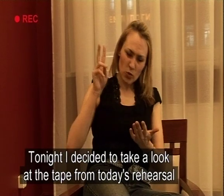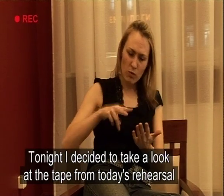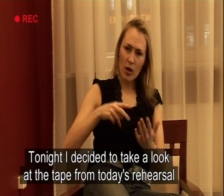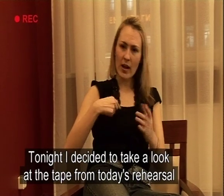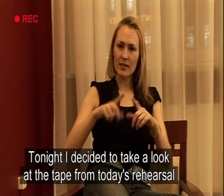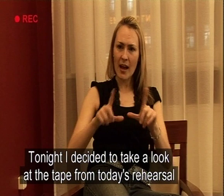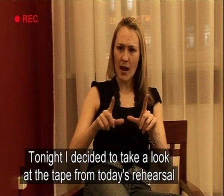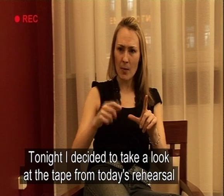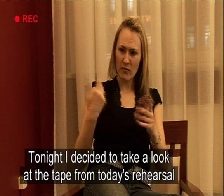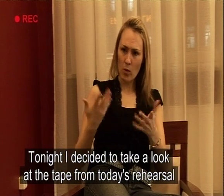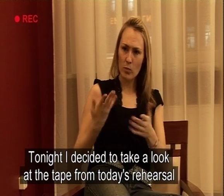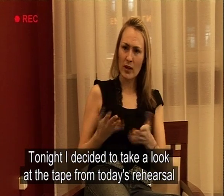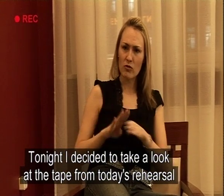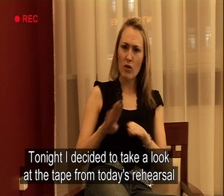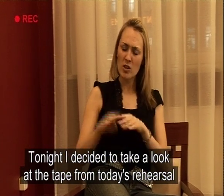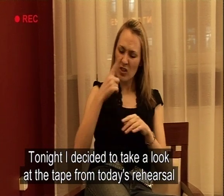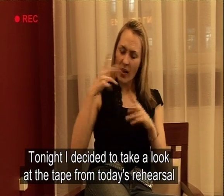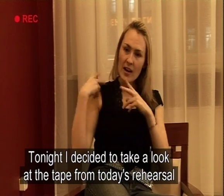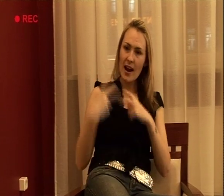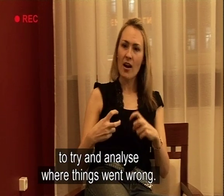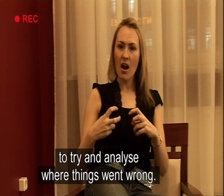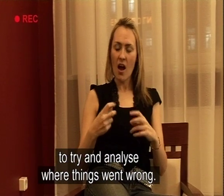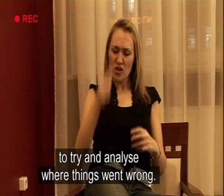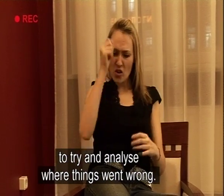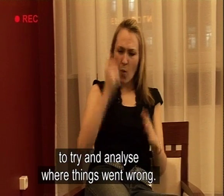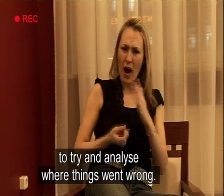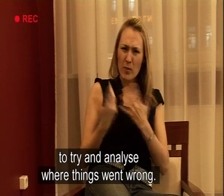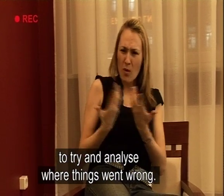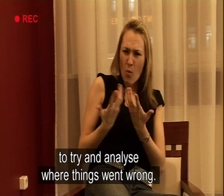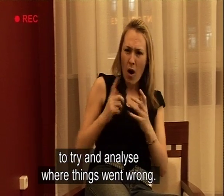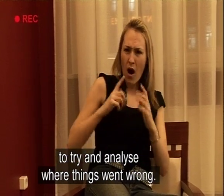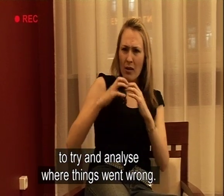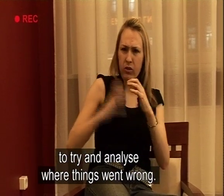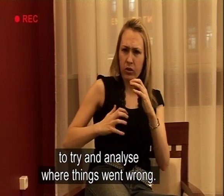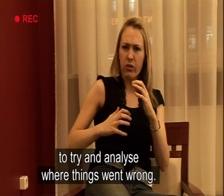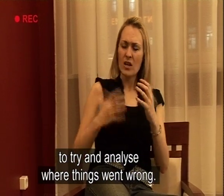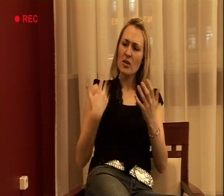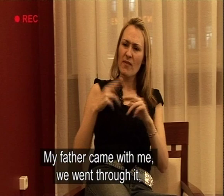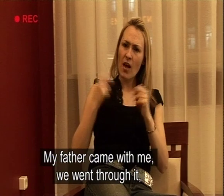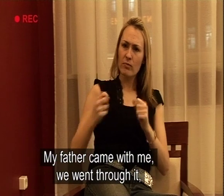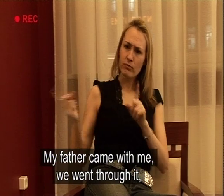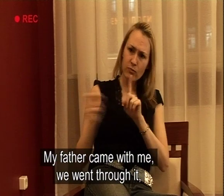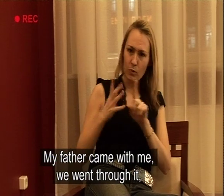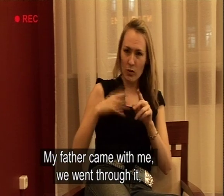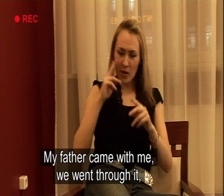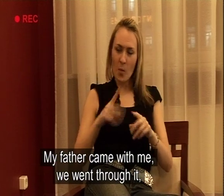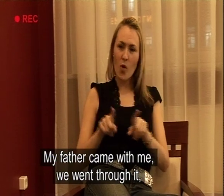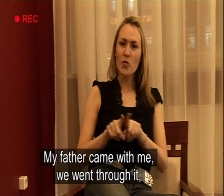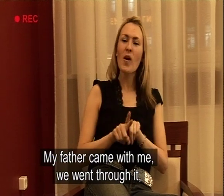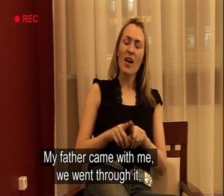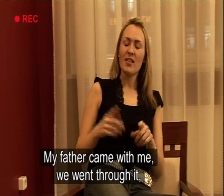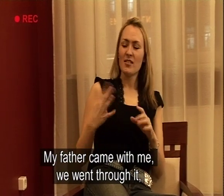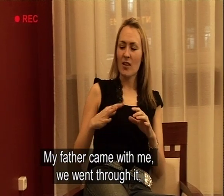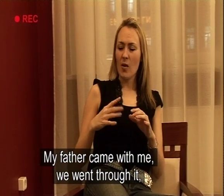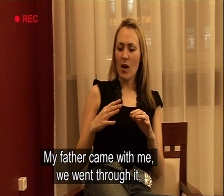Tonight, I decided to take a look at the tape from today's rehearsals to try and analyse where things went wrong. My father came